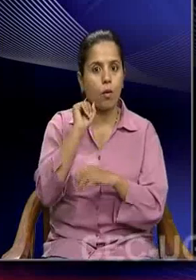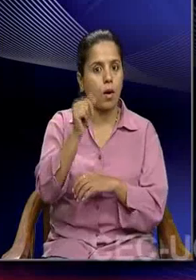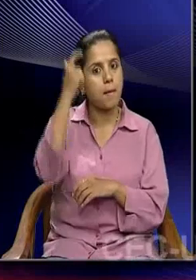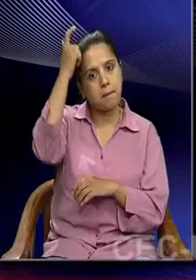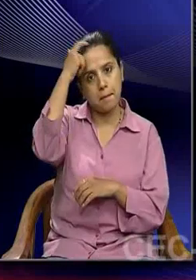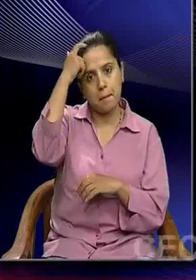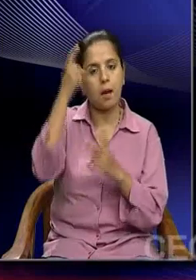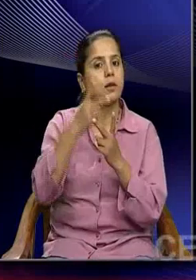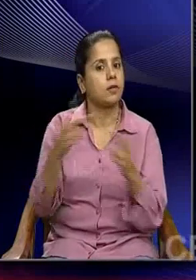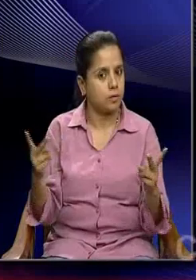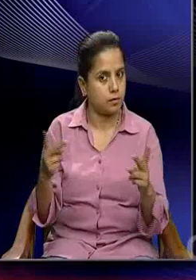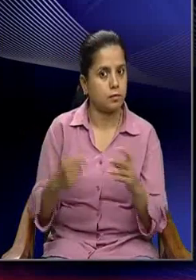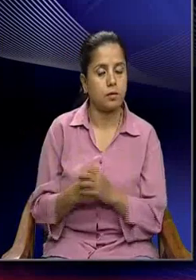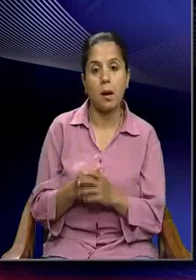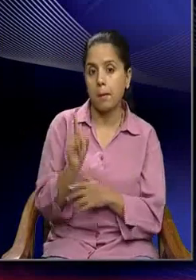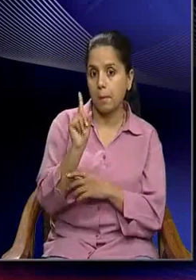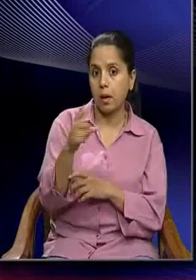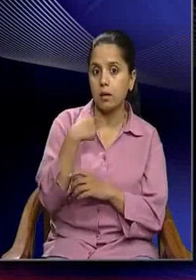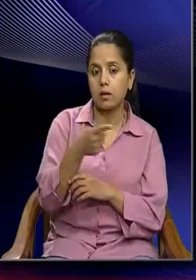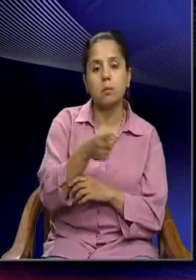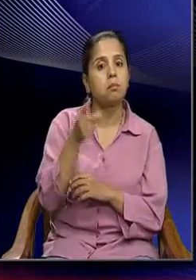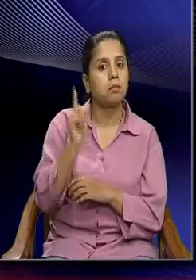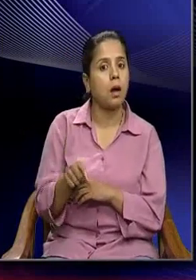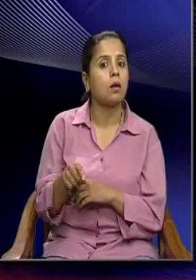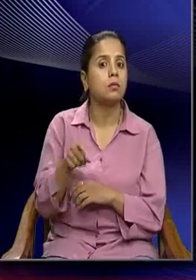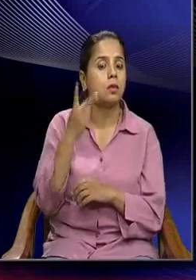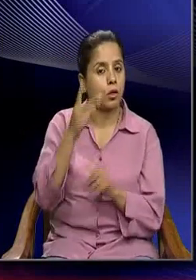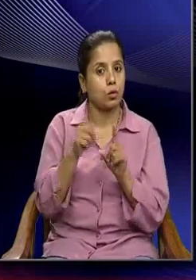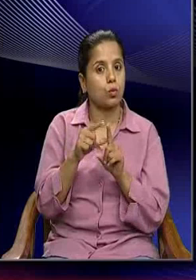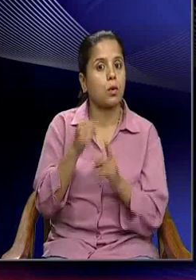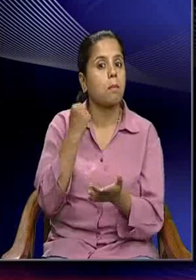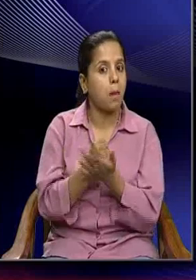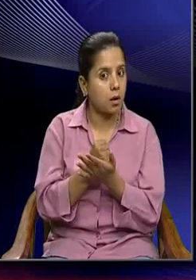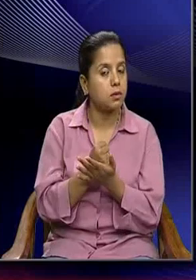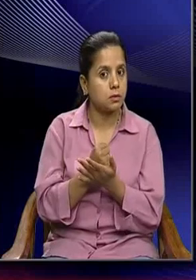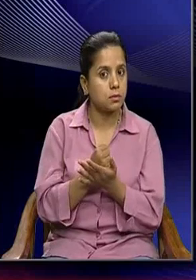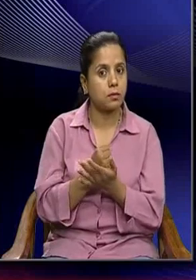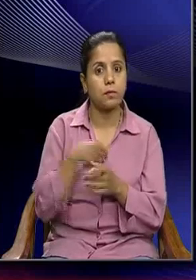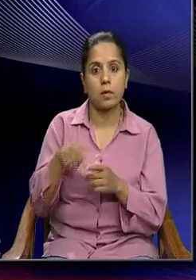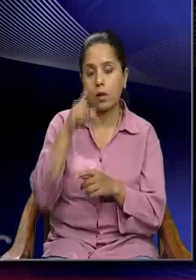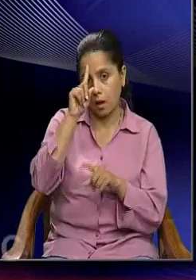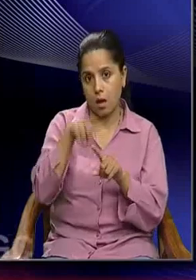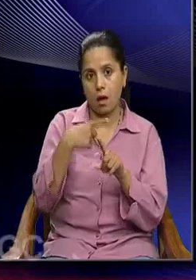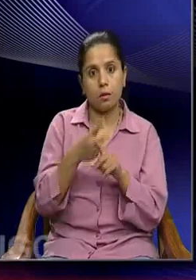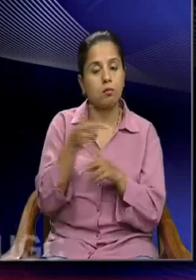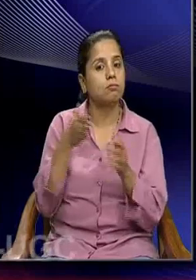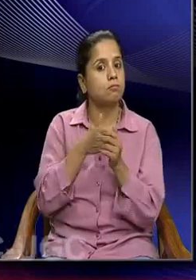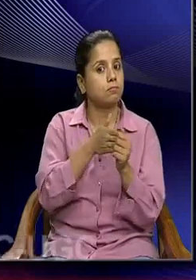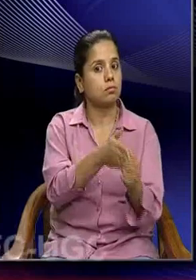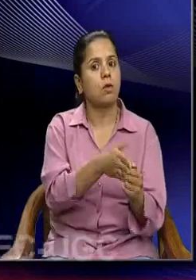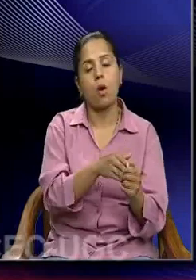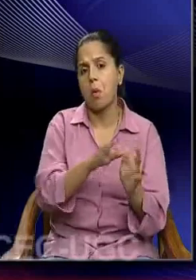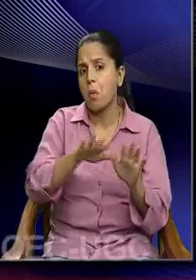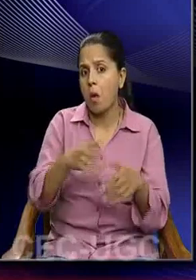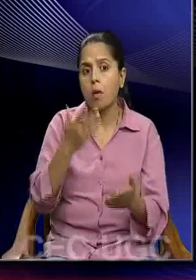mind. But it must be performed under expert guidance,